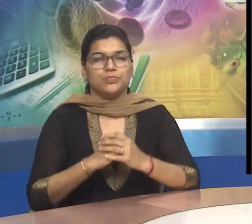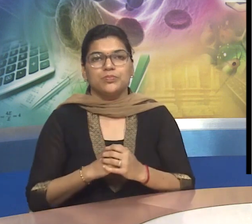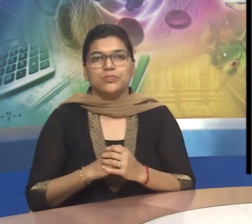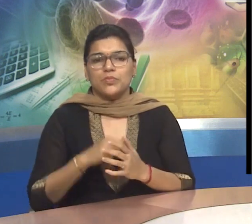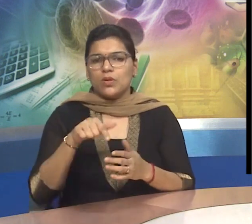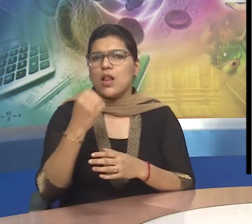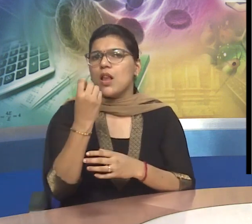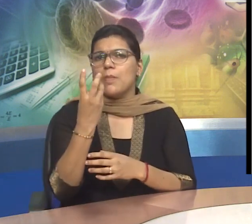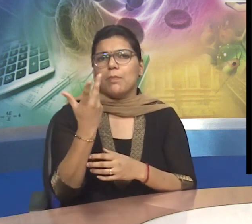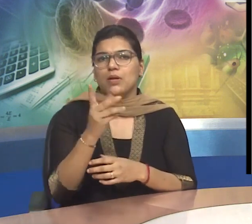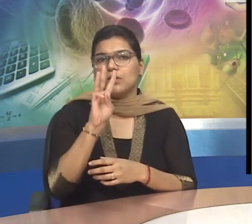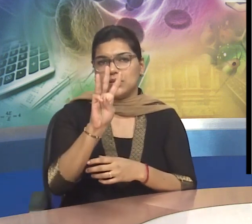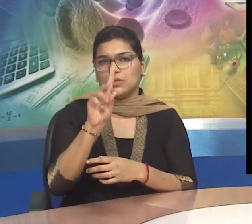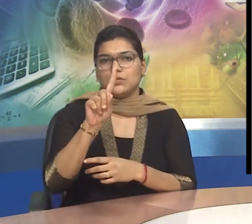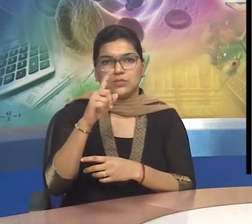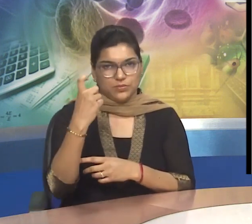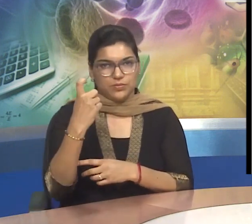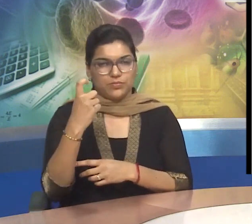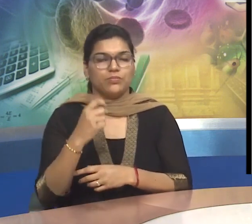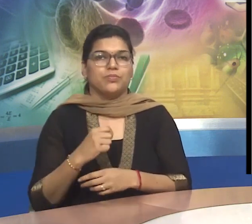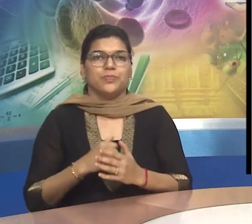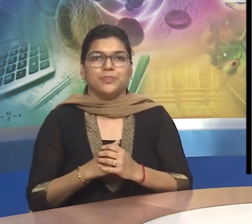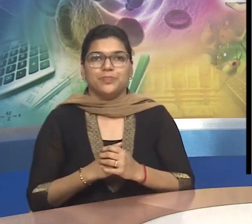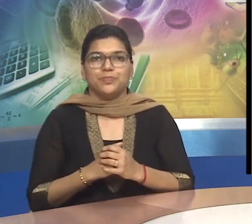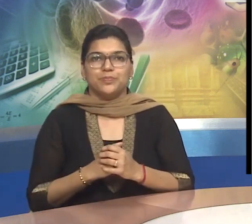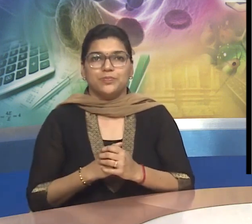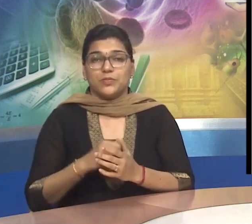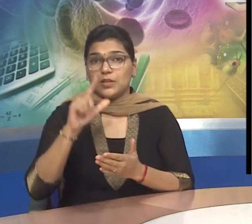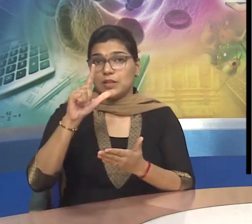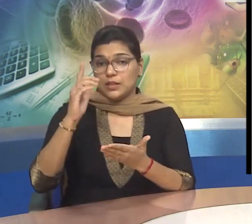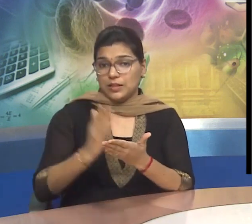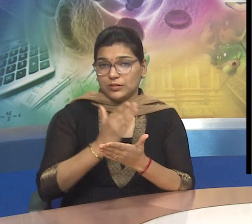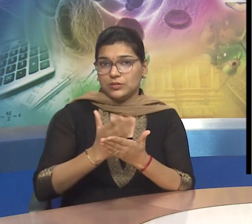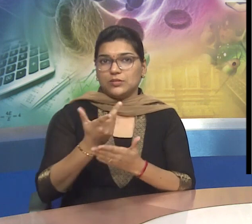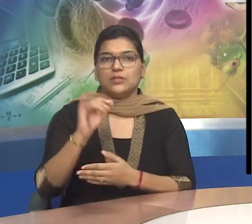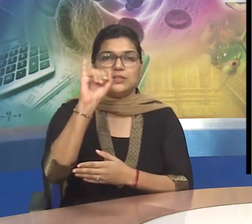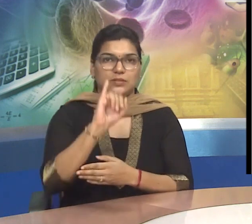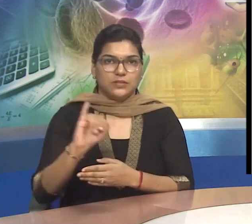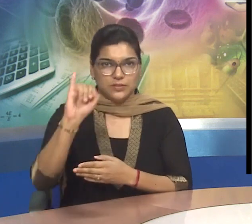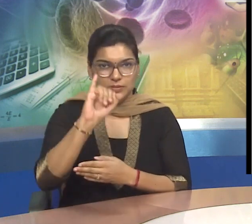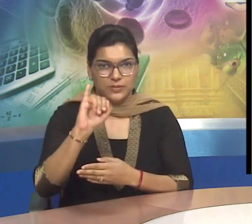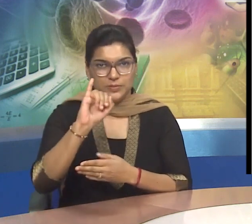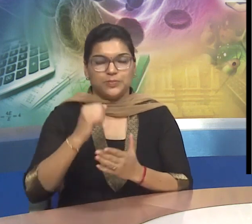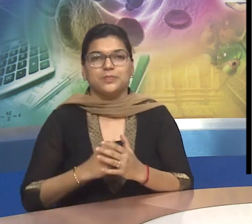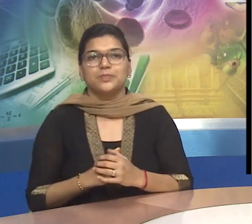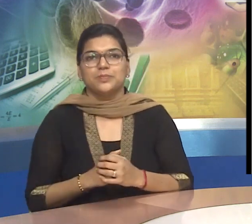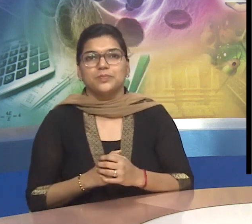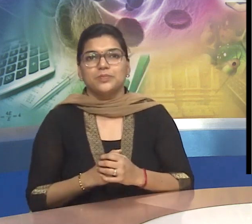secondary level. Code number for this subject is 317. Today we are going to do lesson